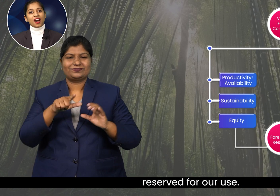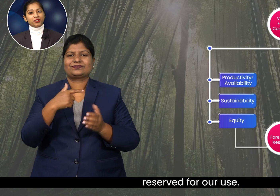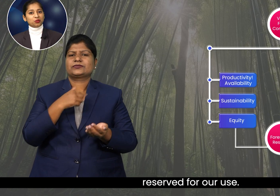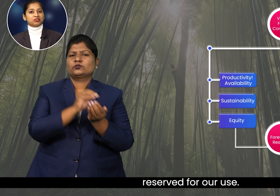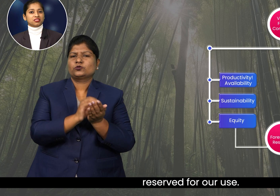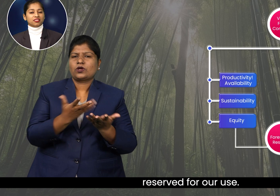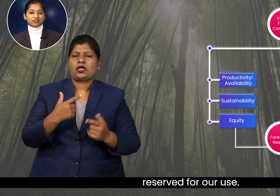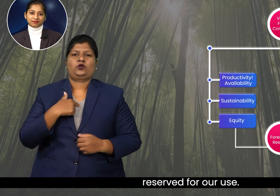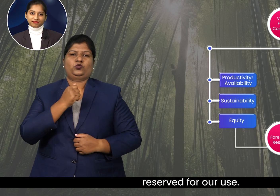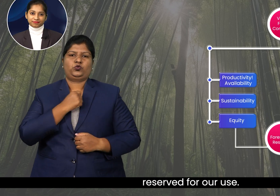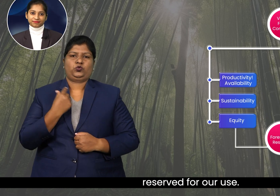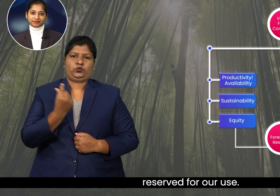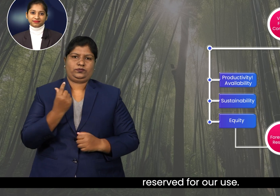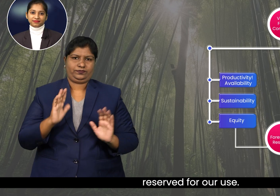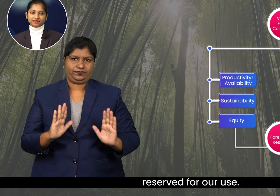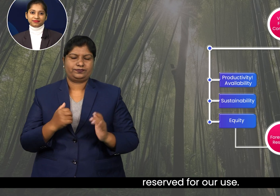for our use.